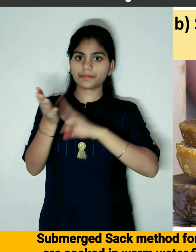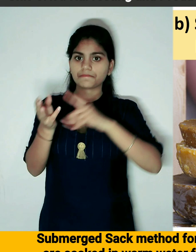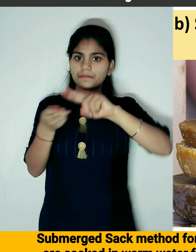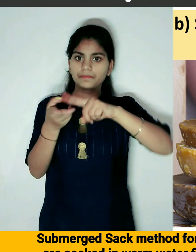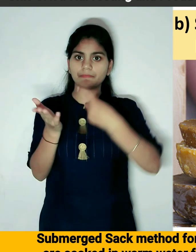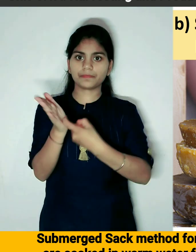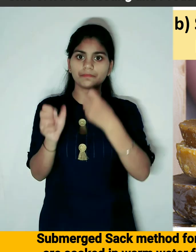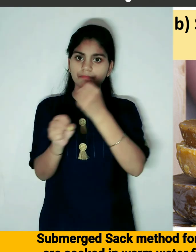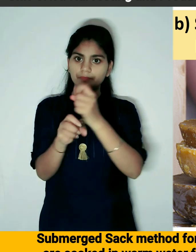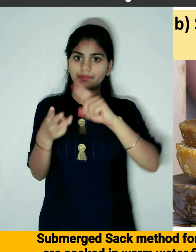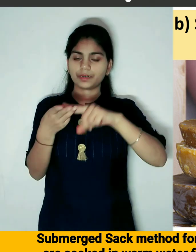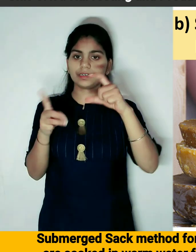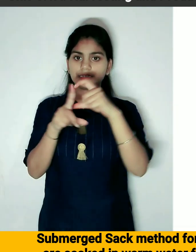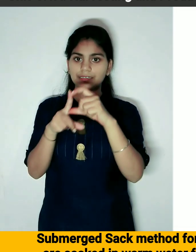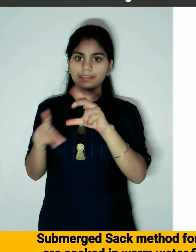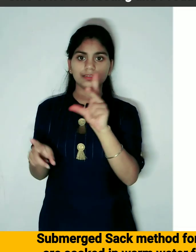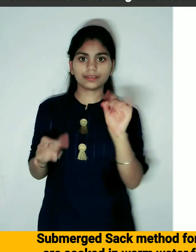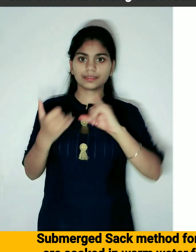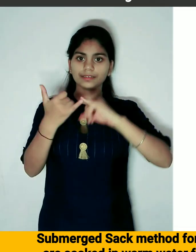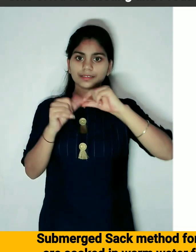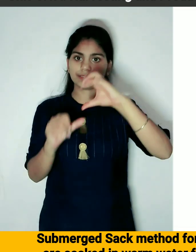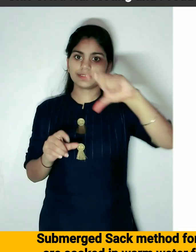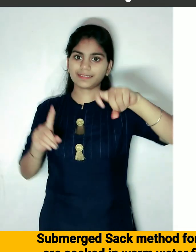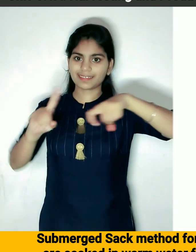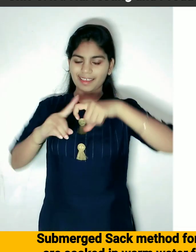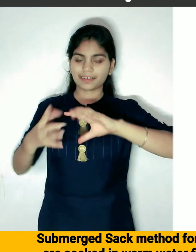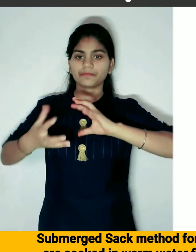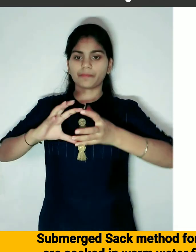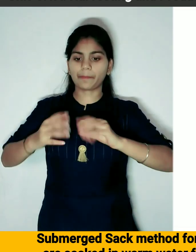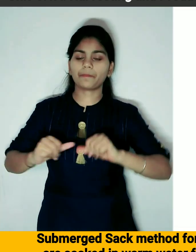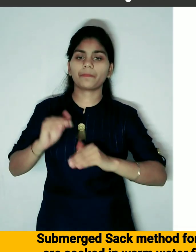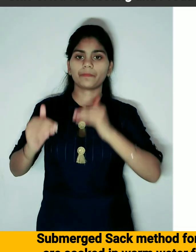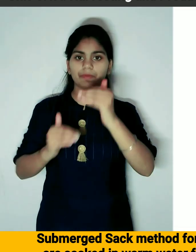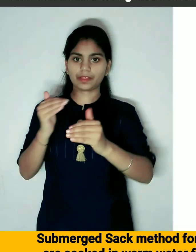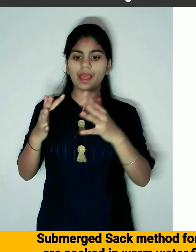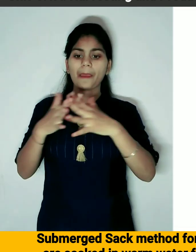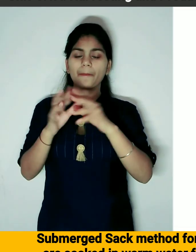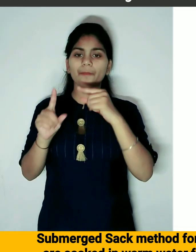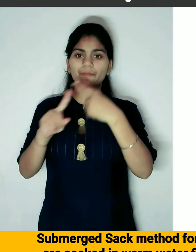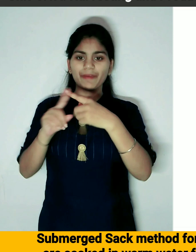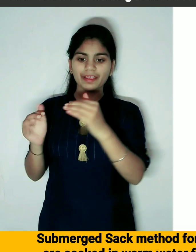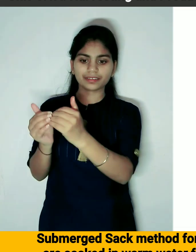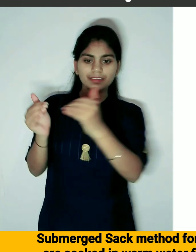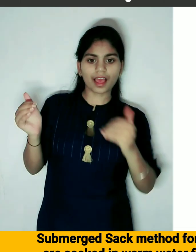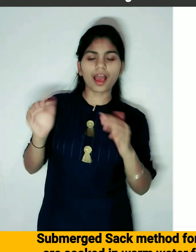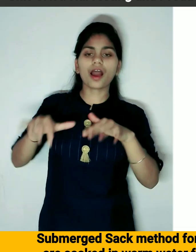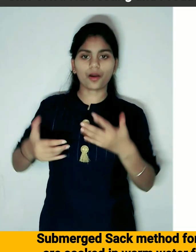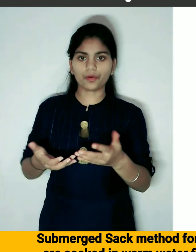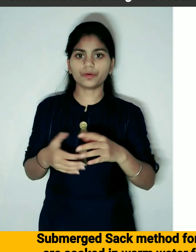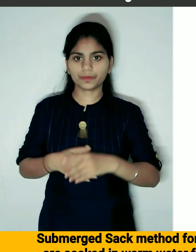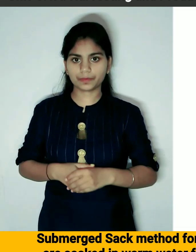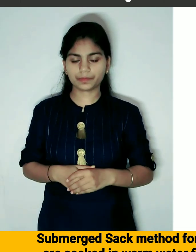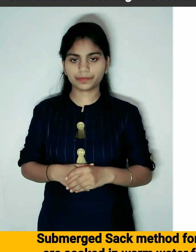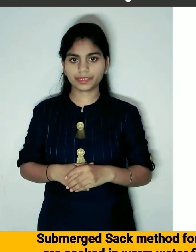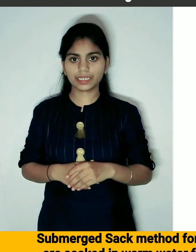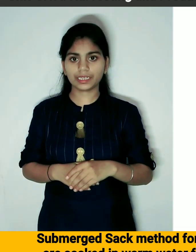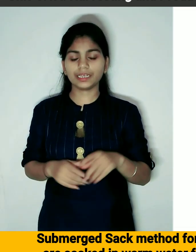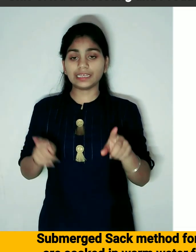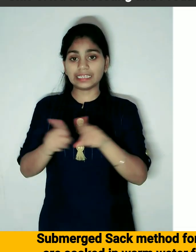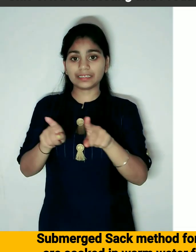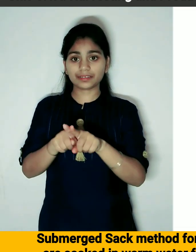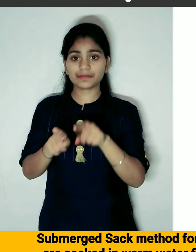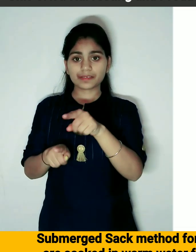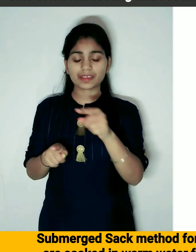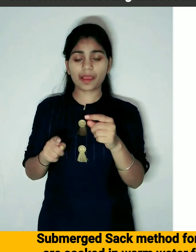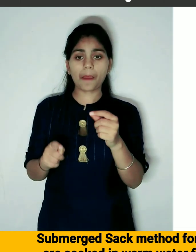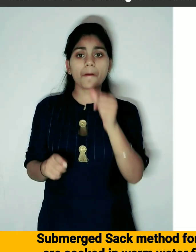B. Submerged sack method for extracting beeswax. Discarded combs or